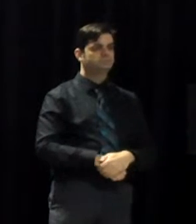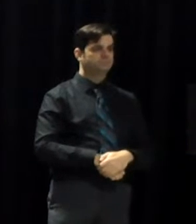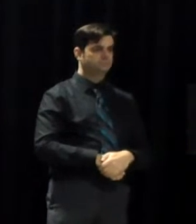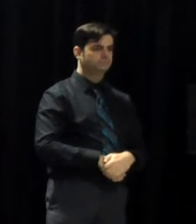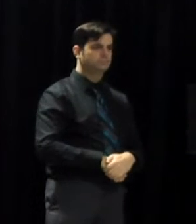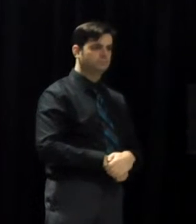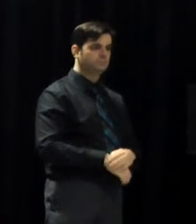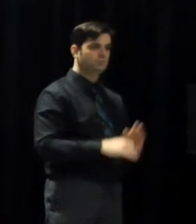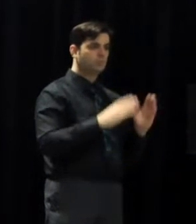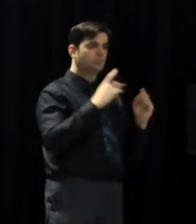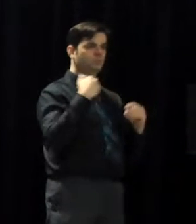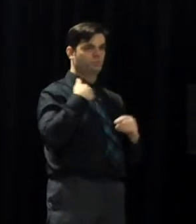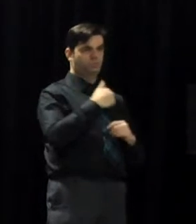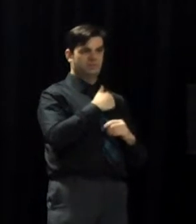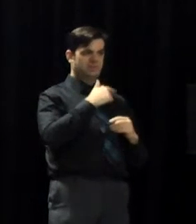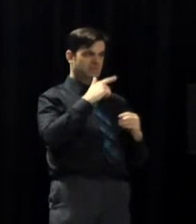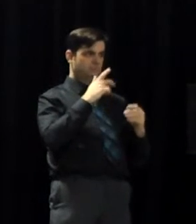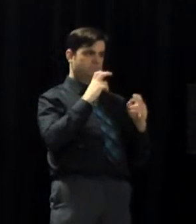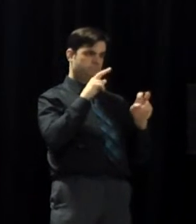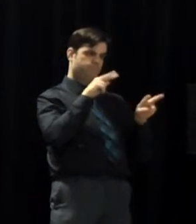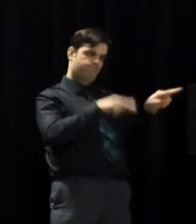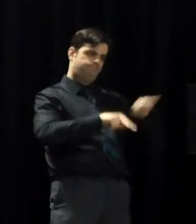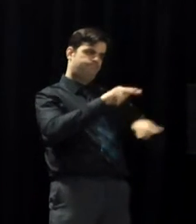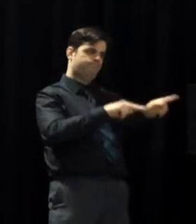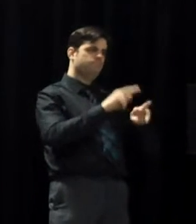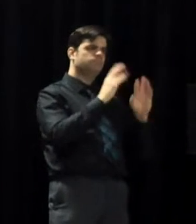positive news. We have 45 people in the ICU,